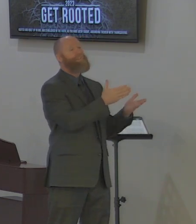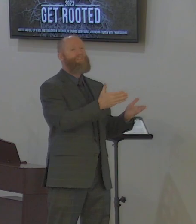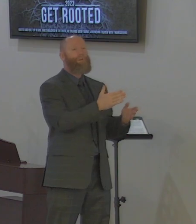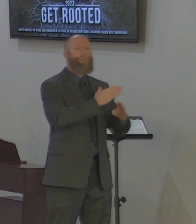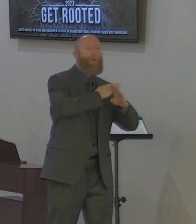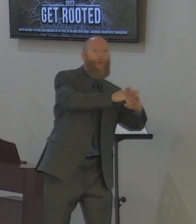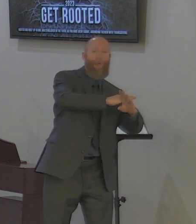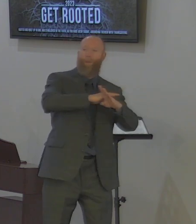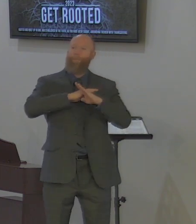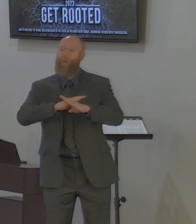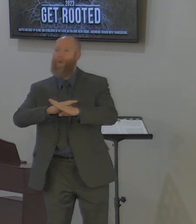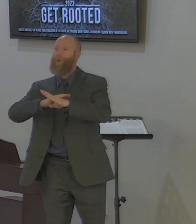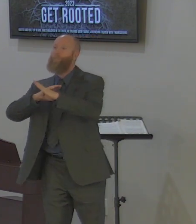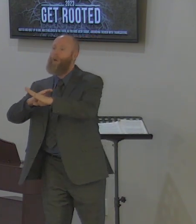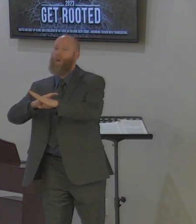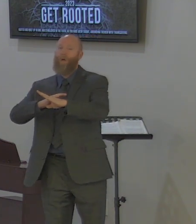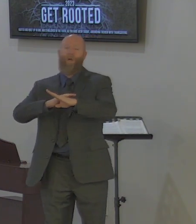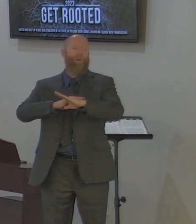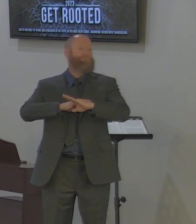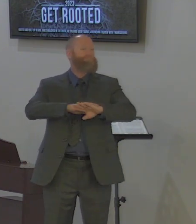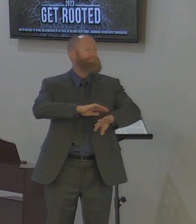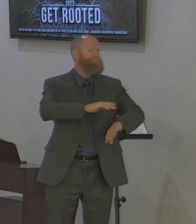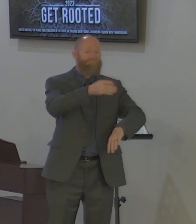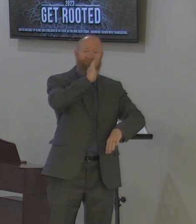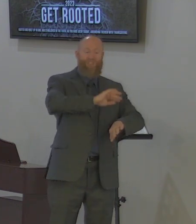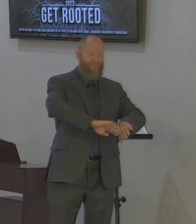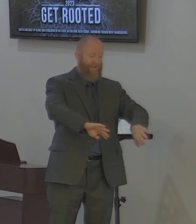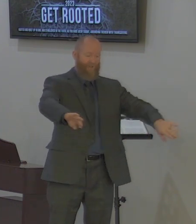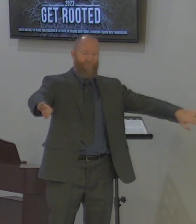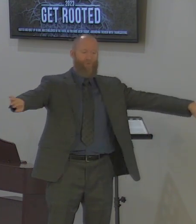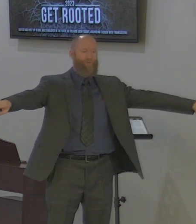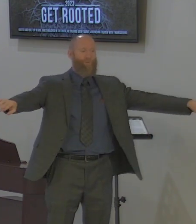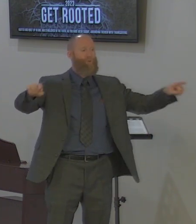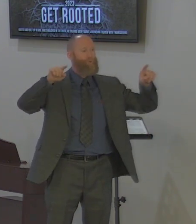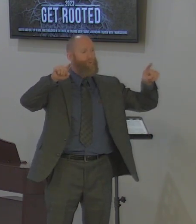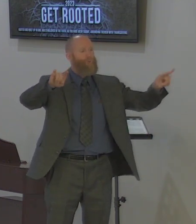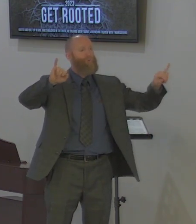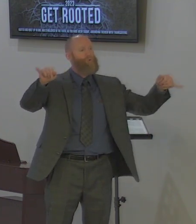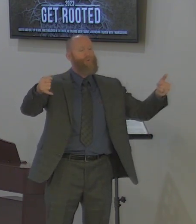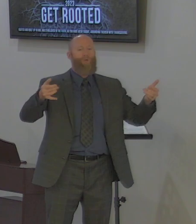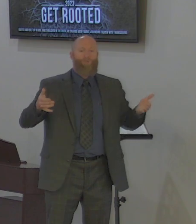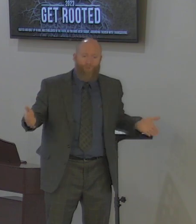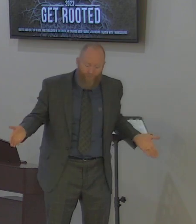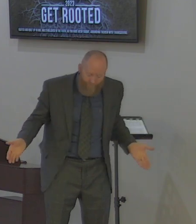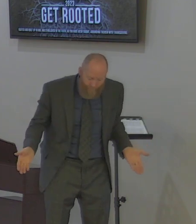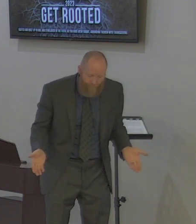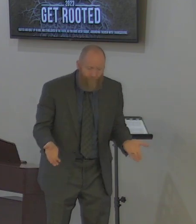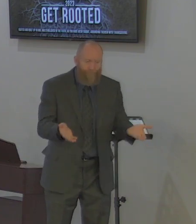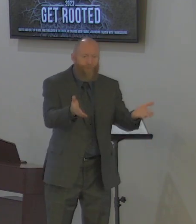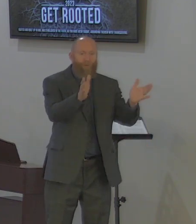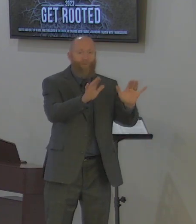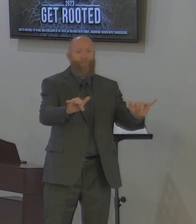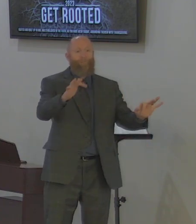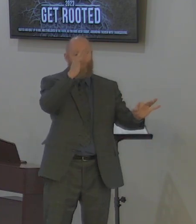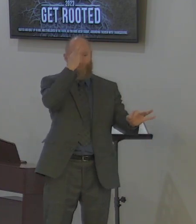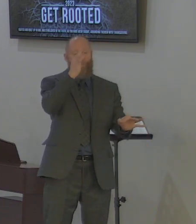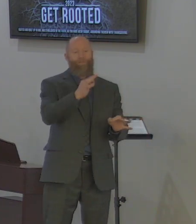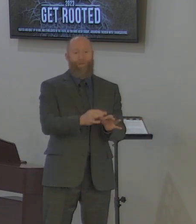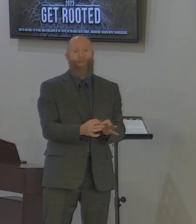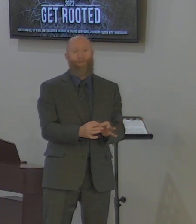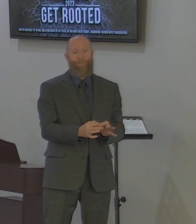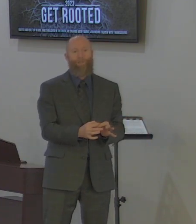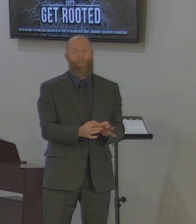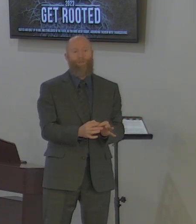roadblocks be moved in your ministry and in your life. I can tell you some places where God has